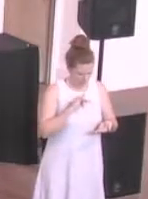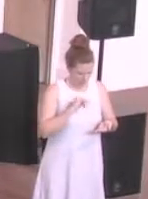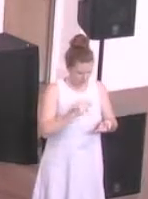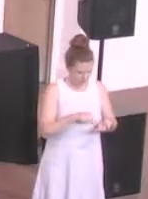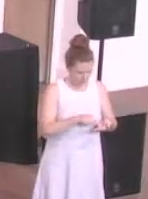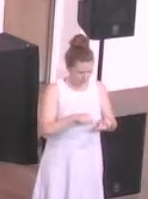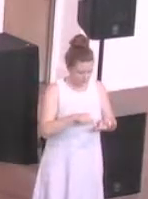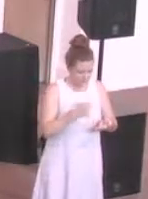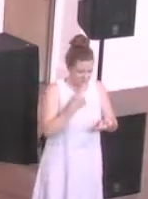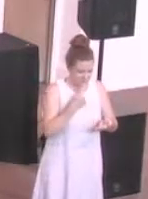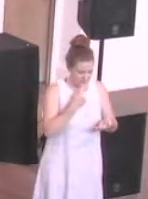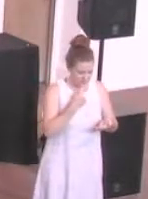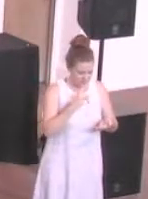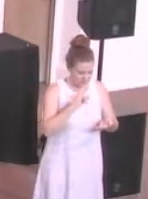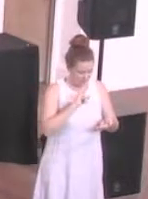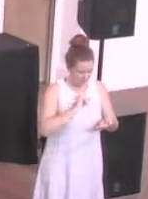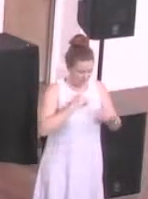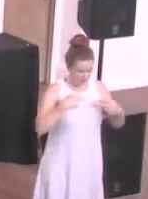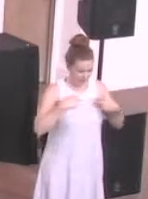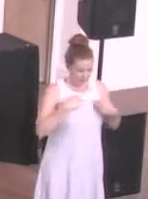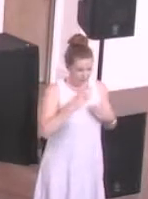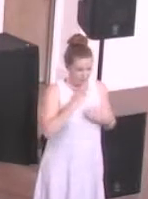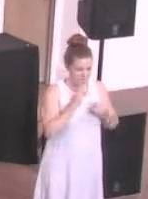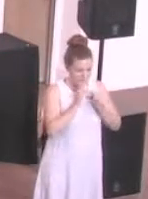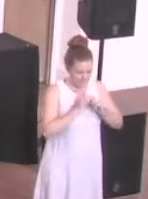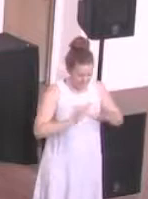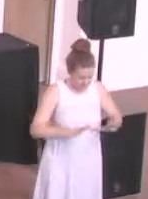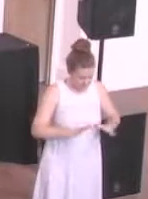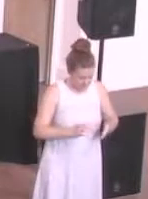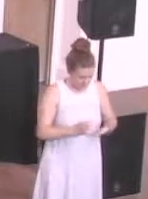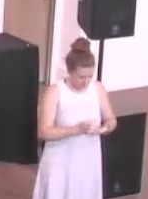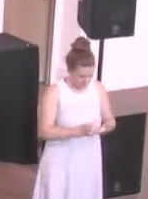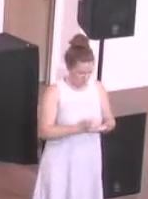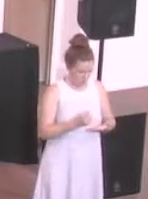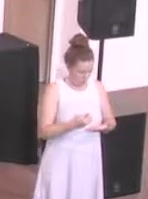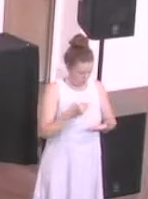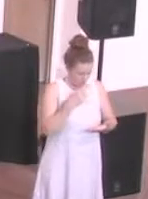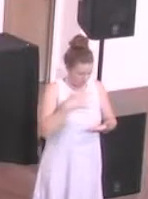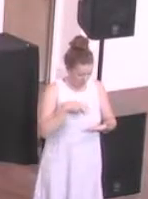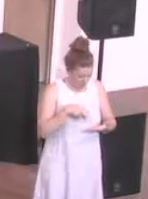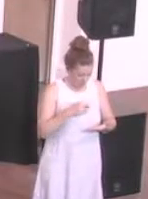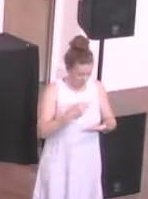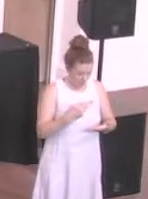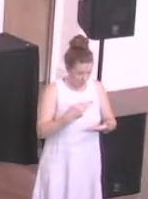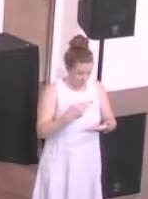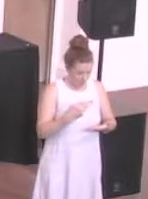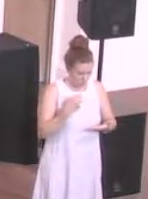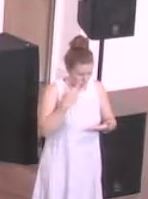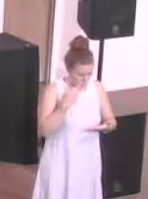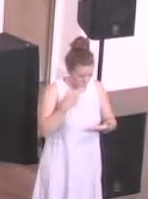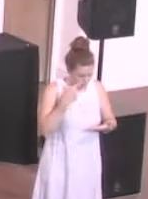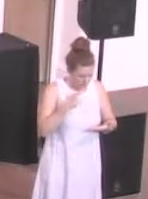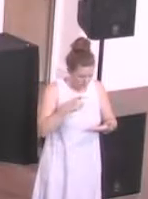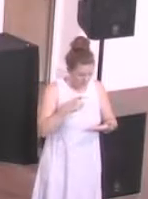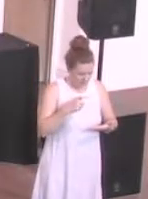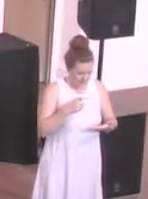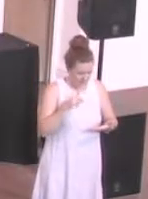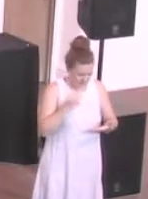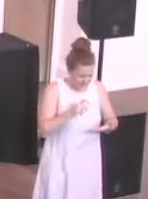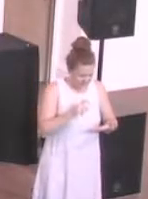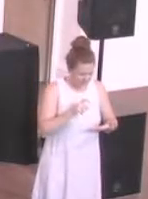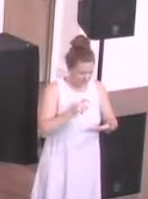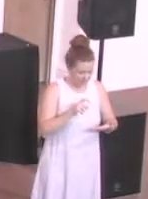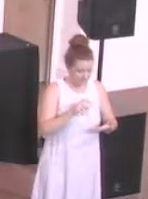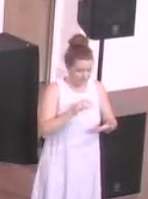up. And he goes, man, bro, you don't know how much I needed this today. His niece had just